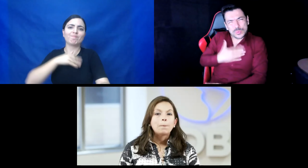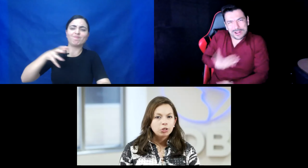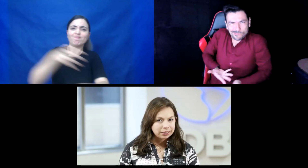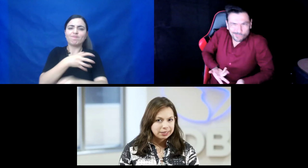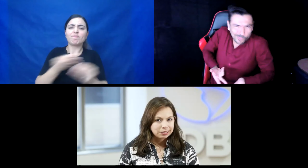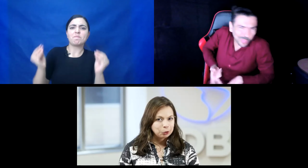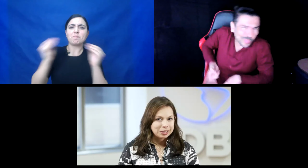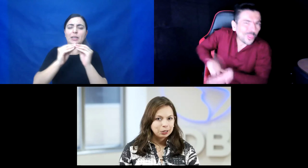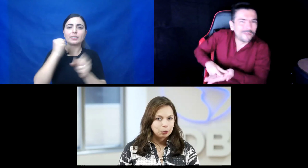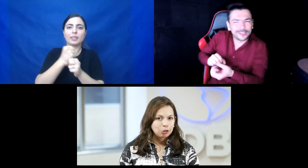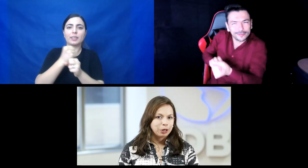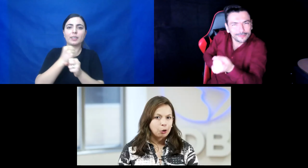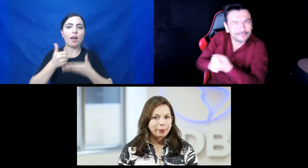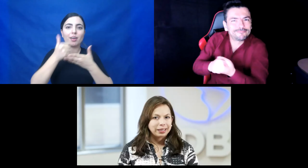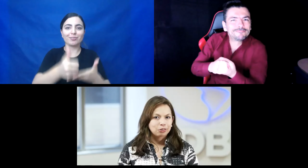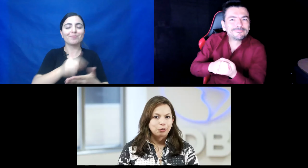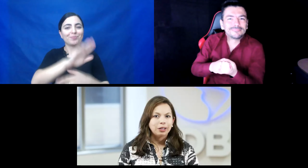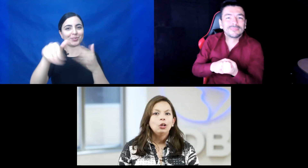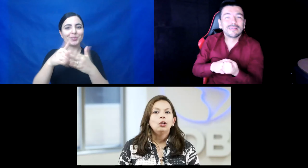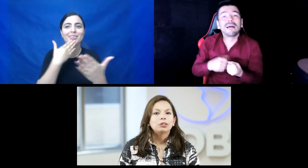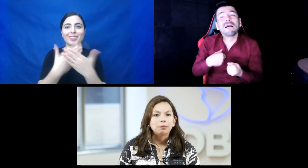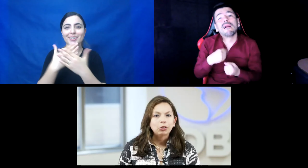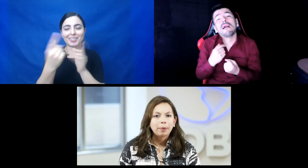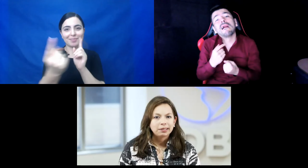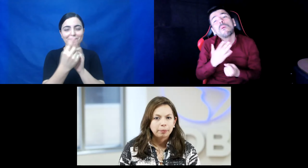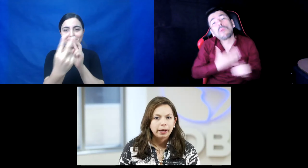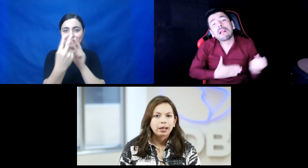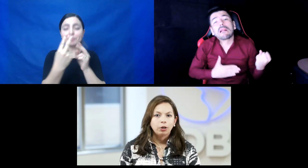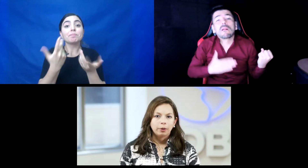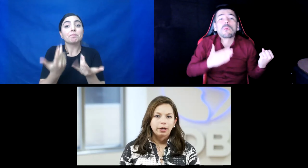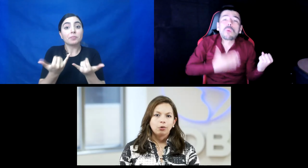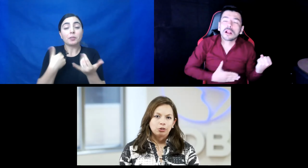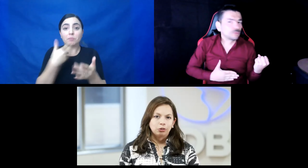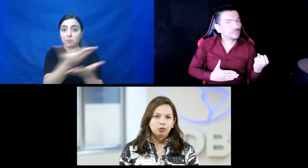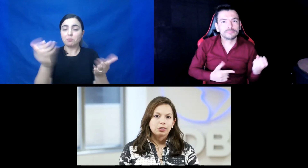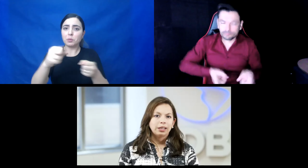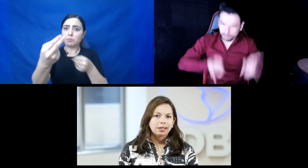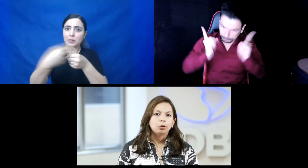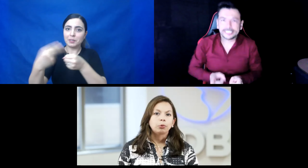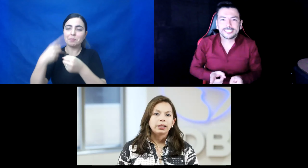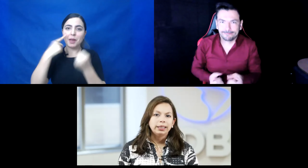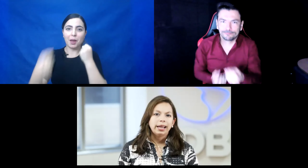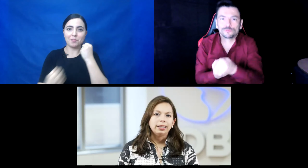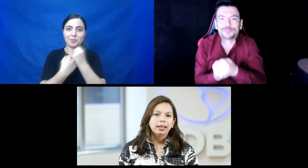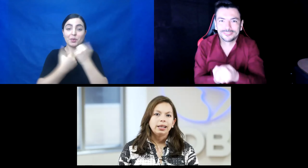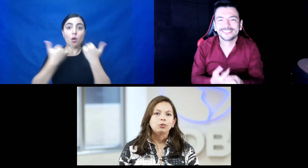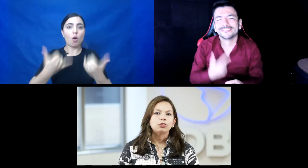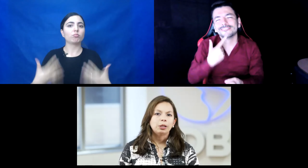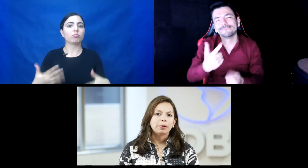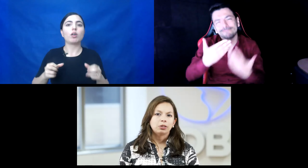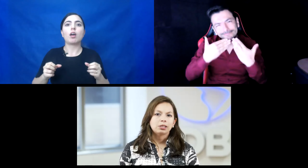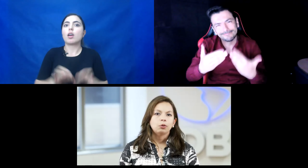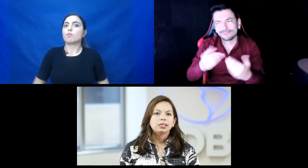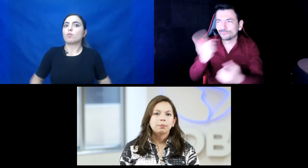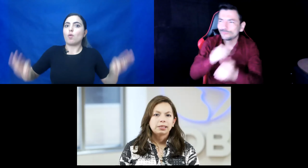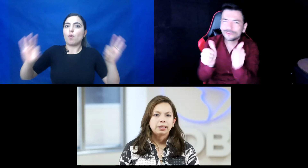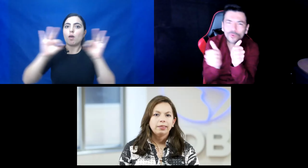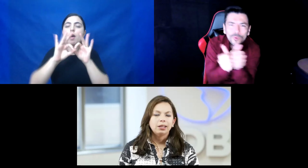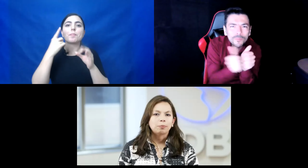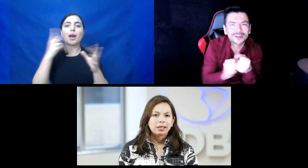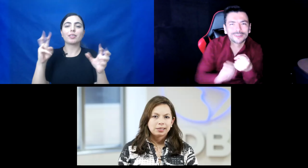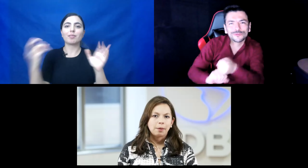because failure is no longer an option. Thank you very much for joining us today. And I'd like to invite you to engage in this